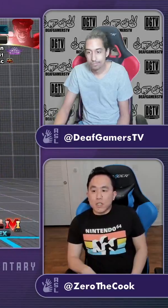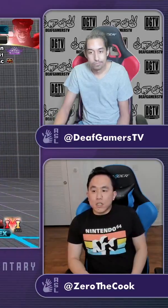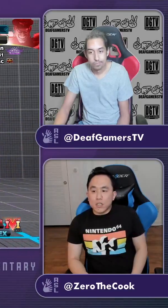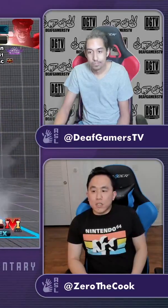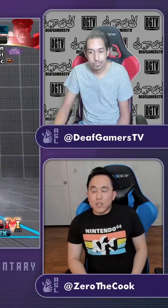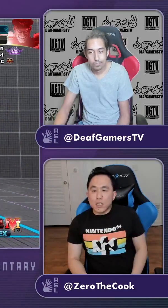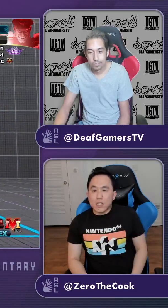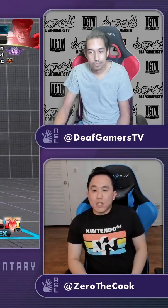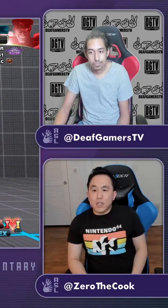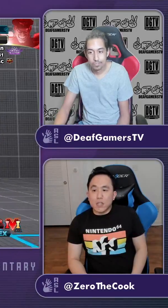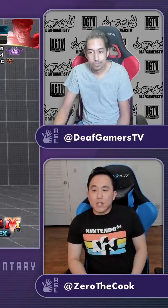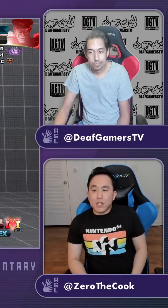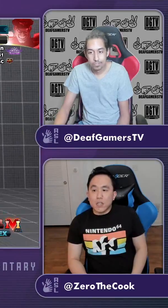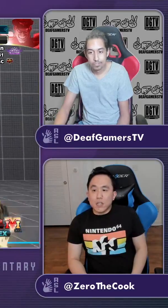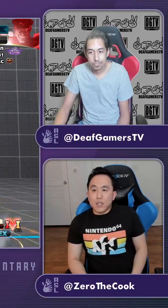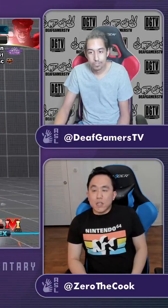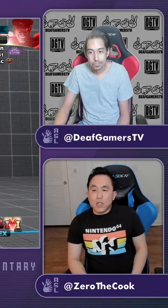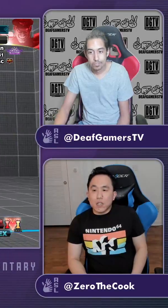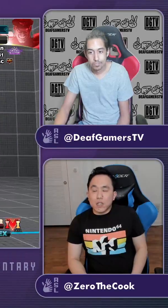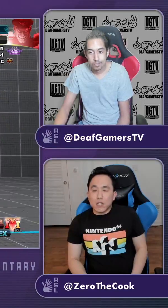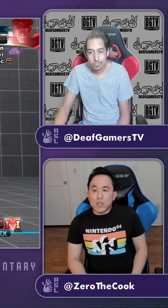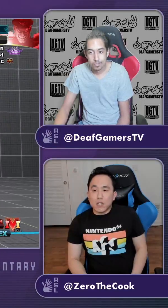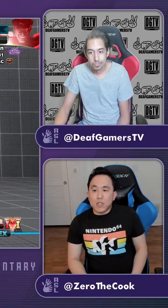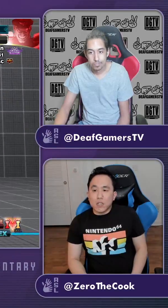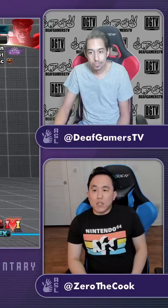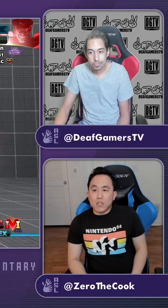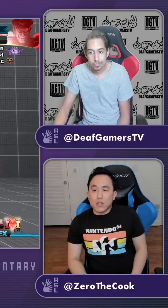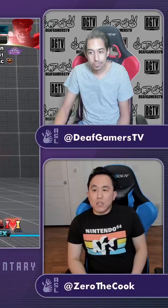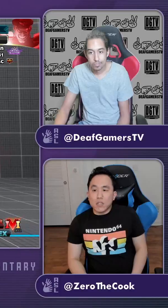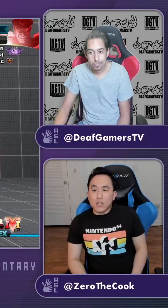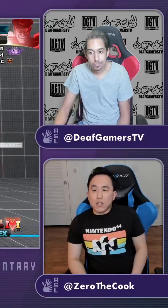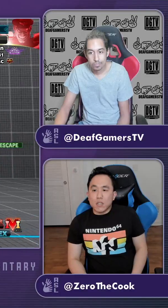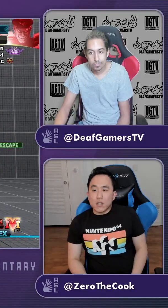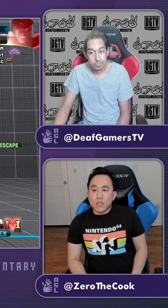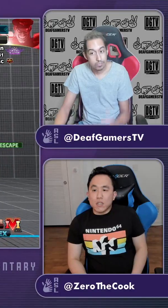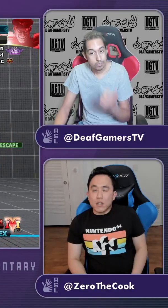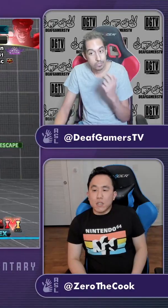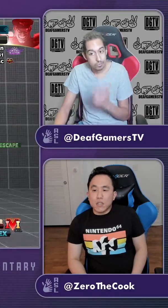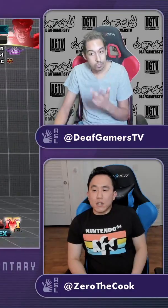Nice call out on the crouched medium punch tries to get cheeky with a second dash